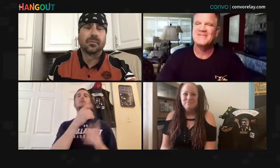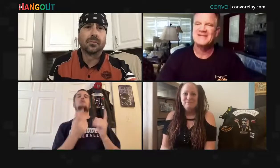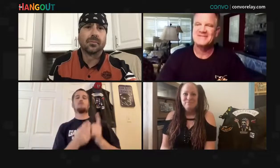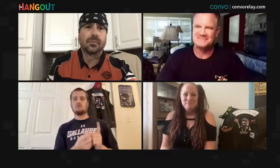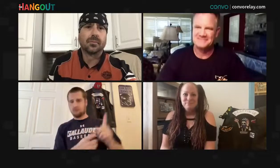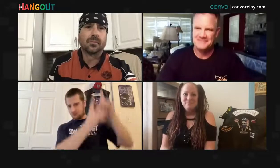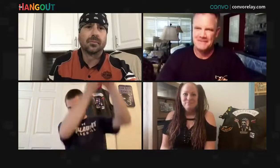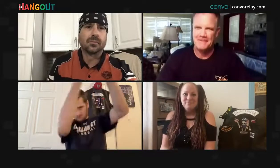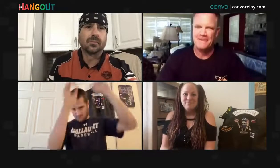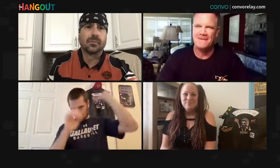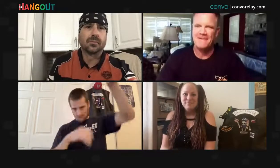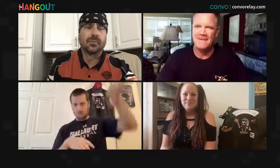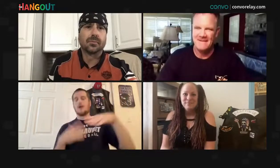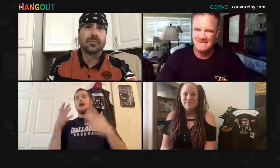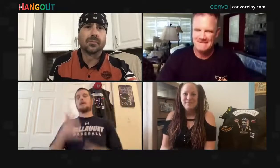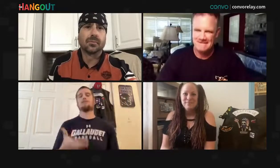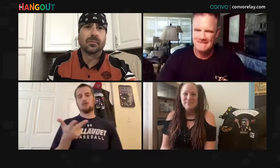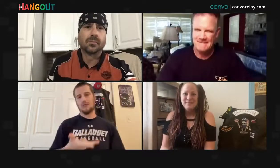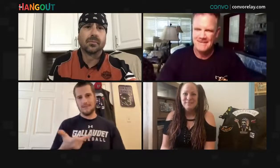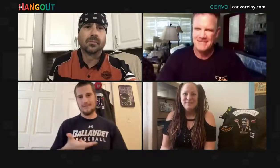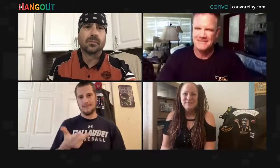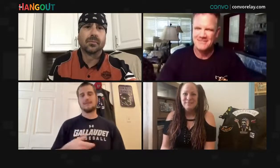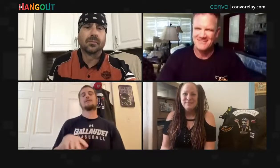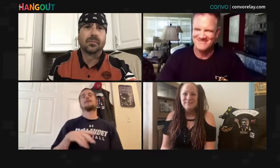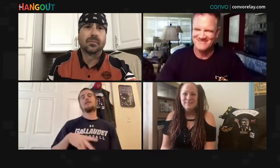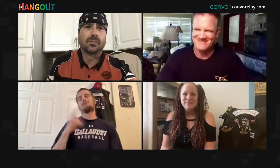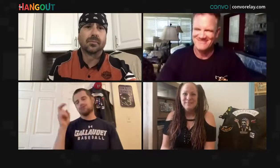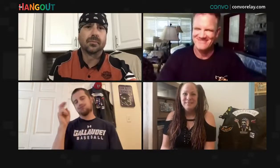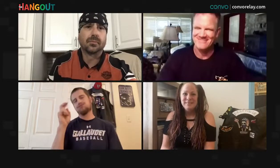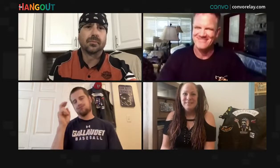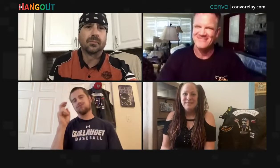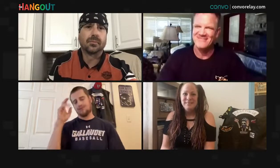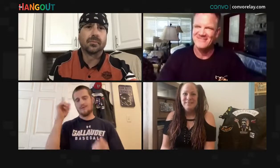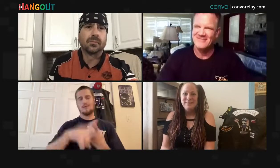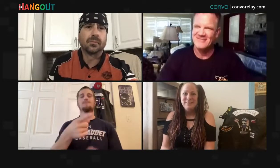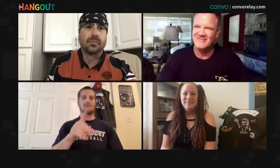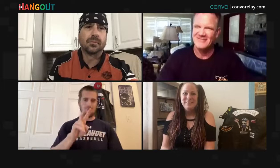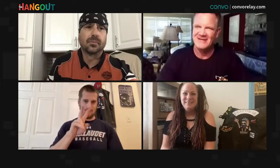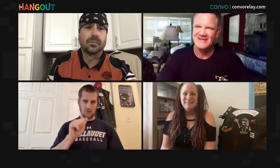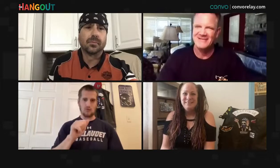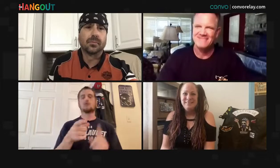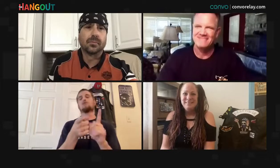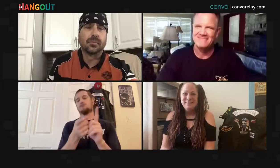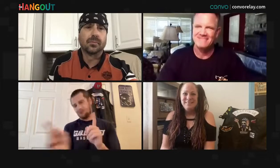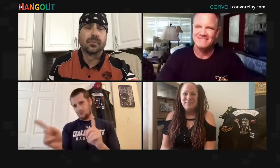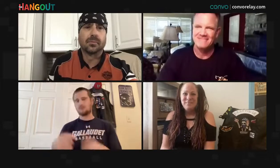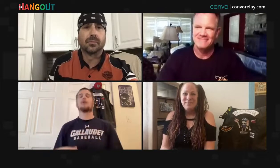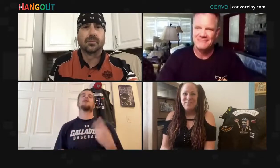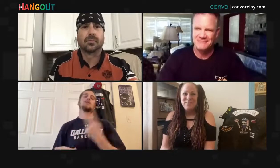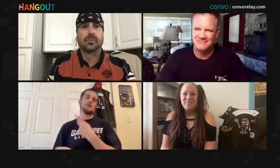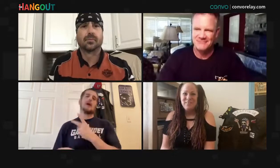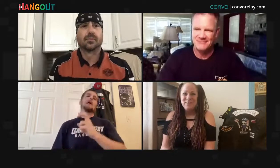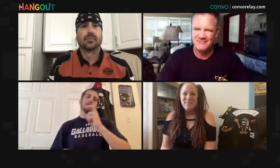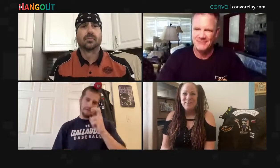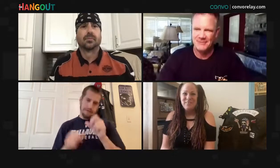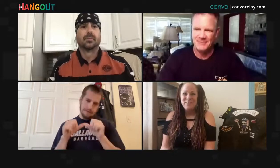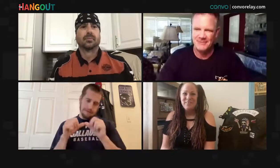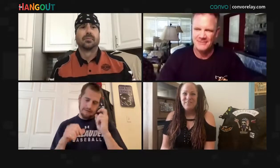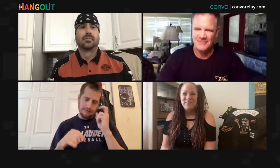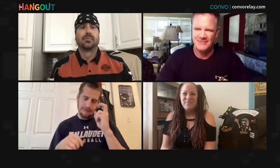I-70, is a lot cooler. So we left. The two people went the northern route. The three of us went on